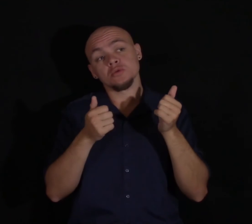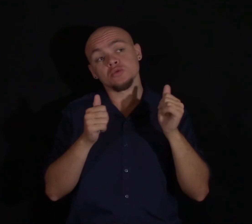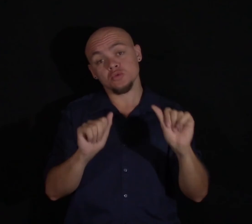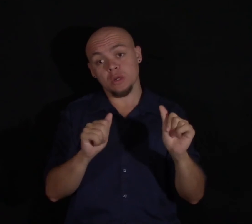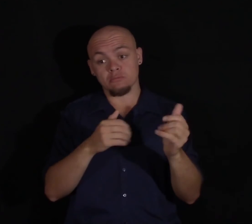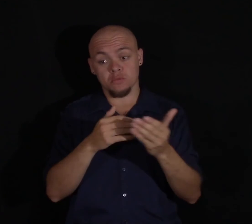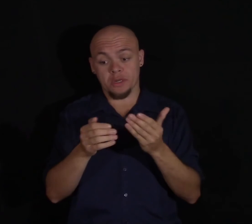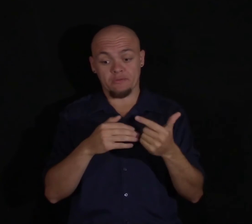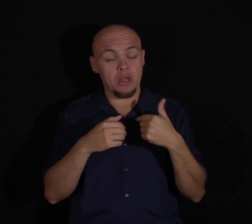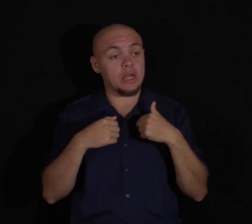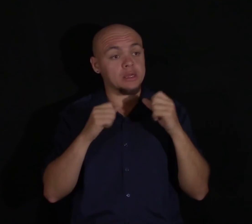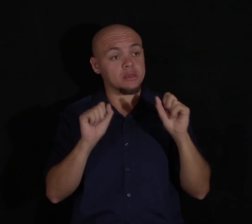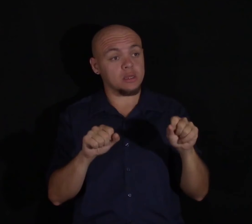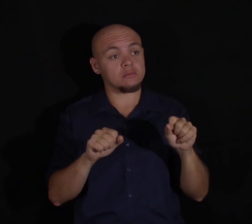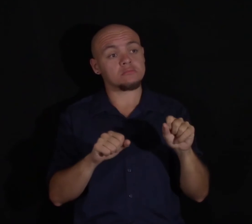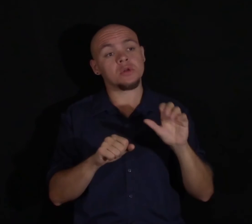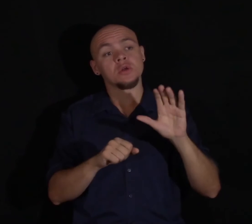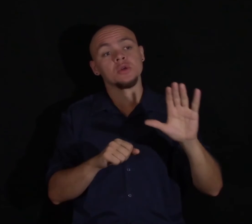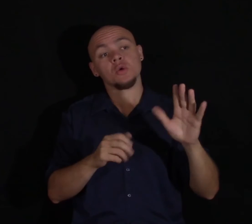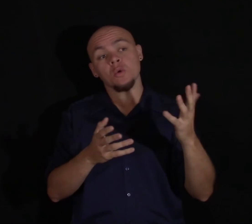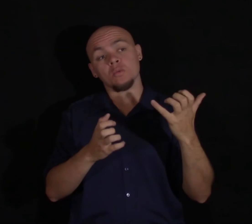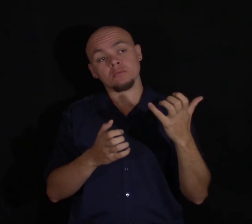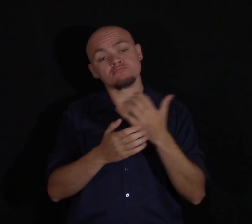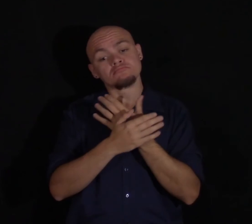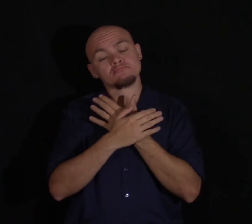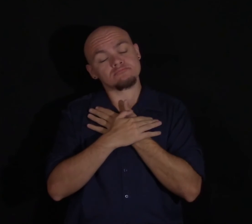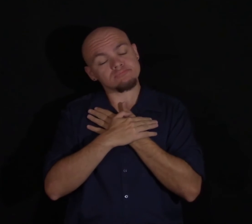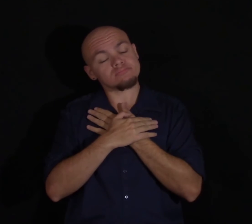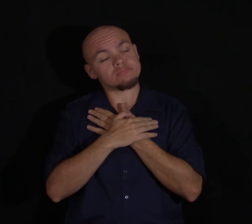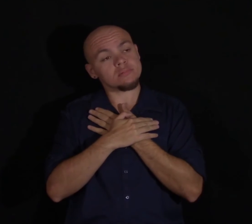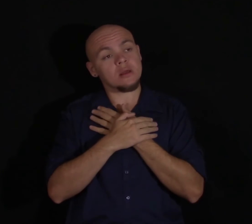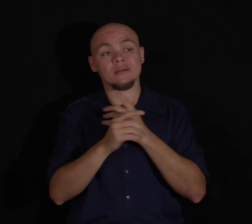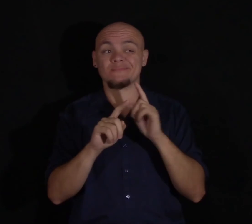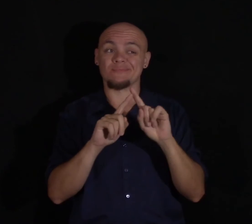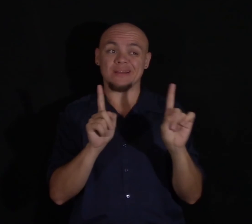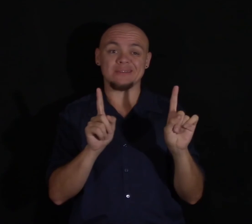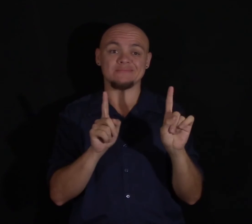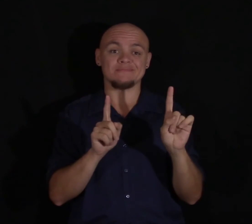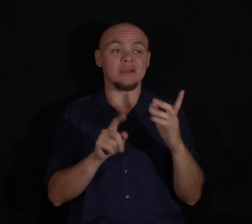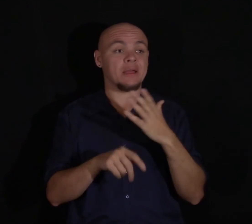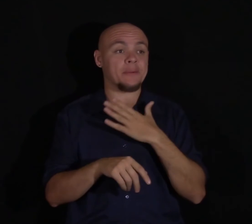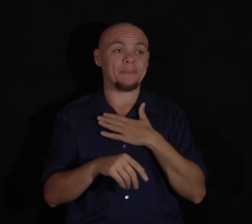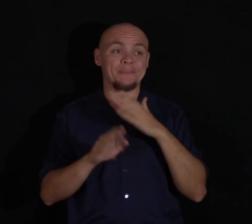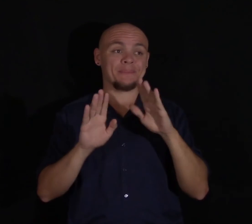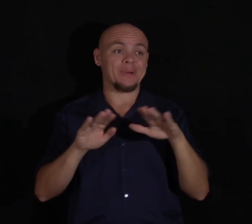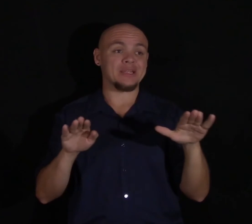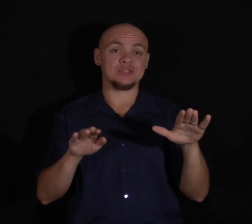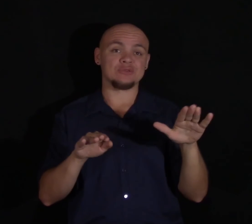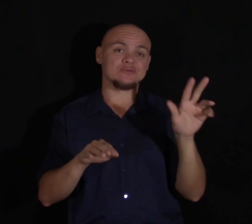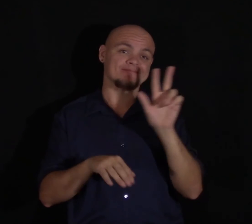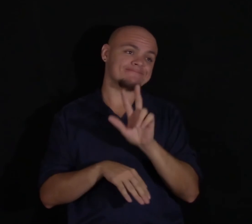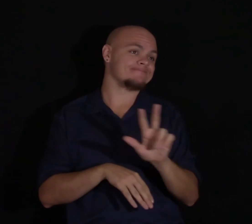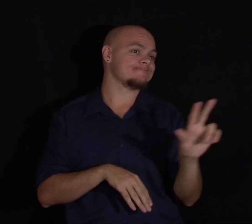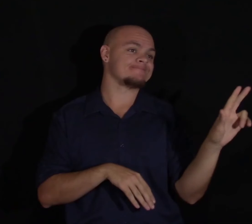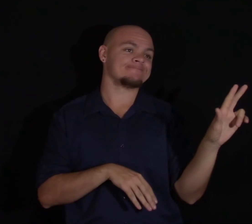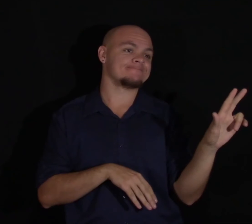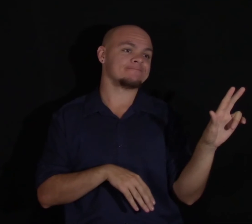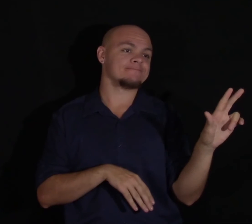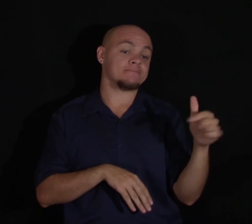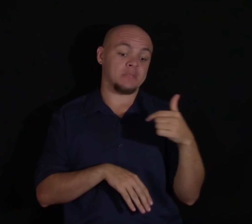can to relieve your wants. But unfortunately my children are from home, and as I am blind,